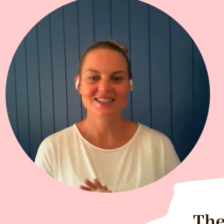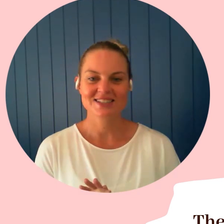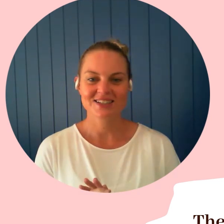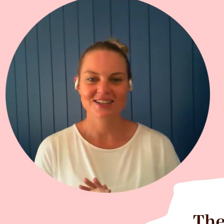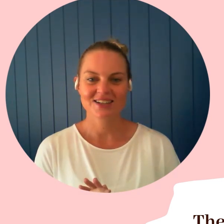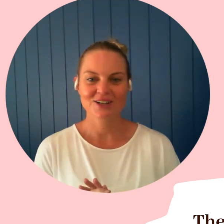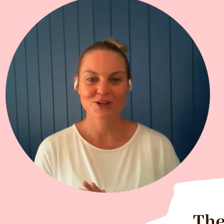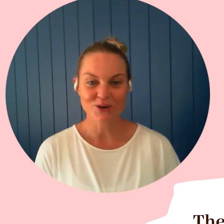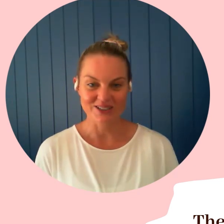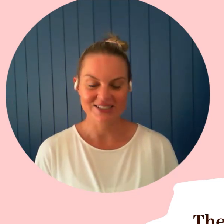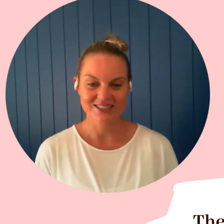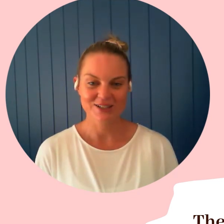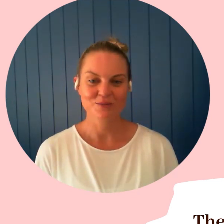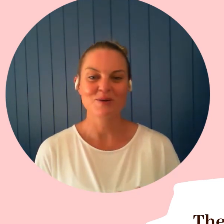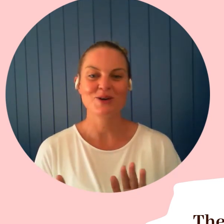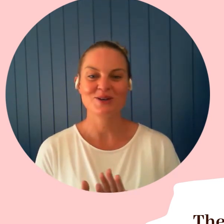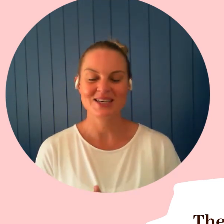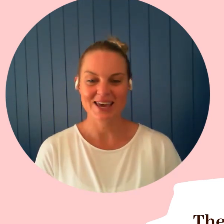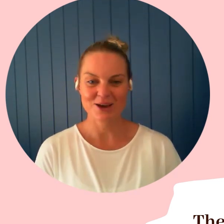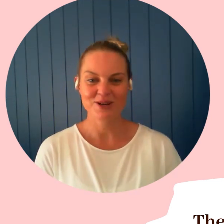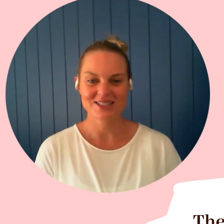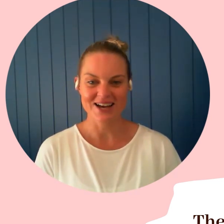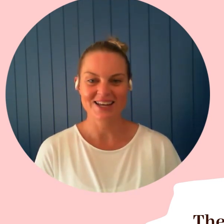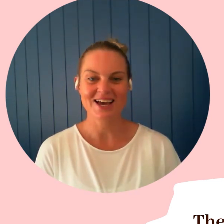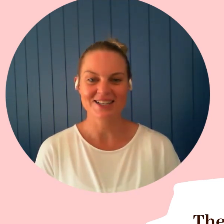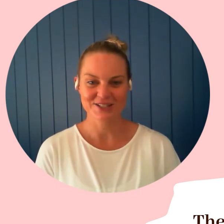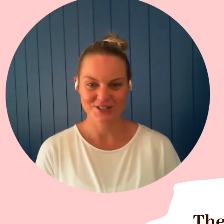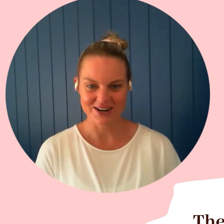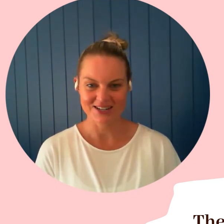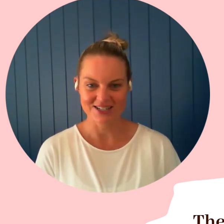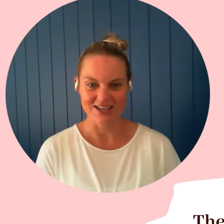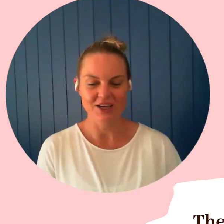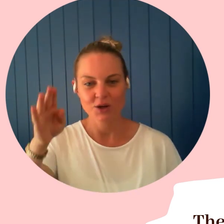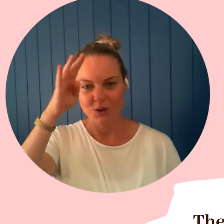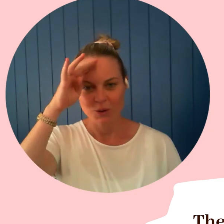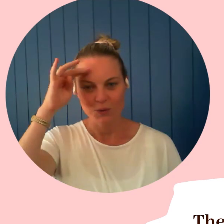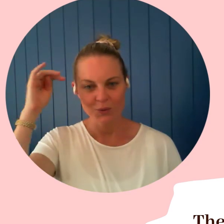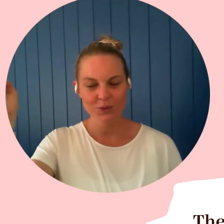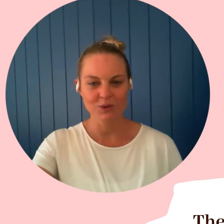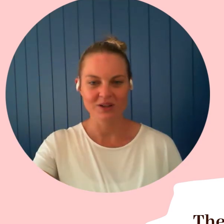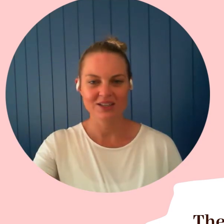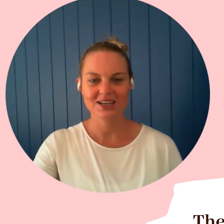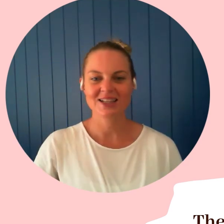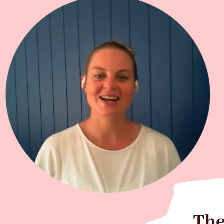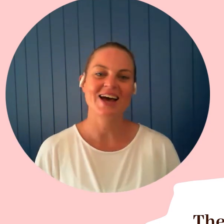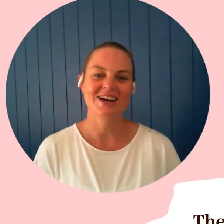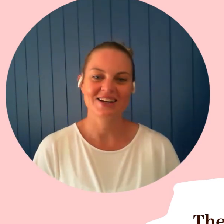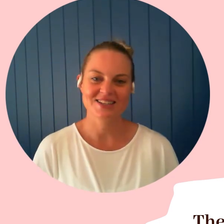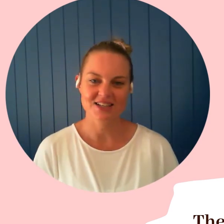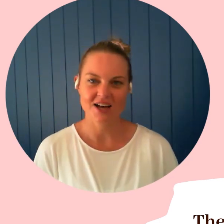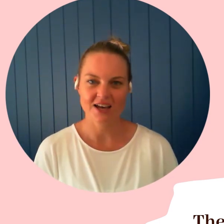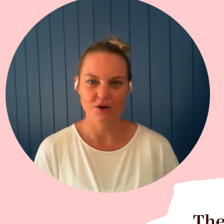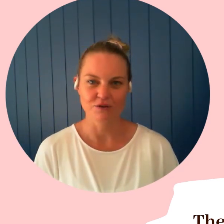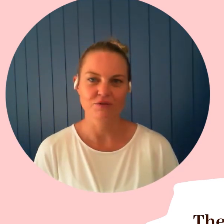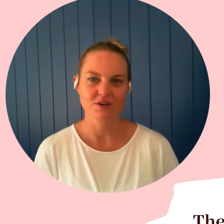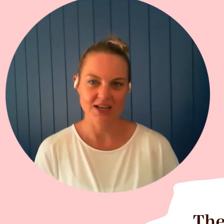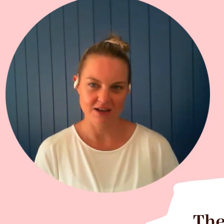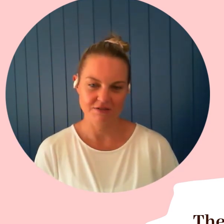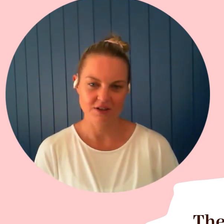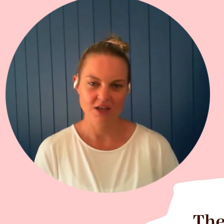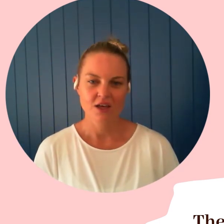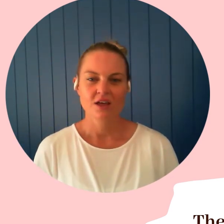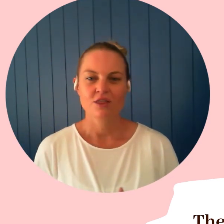It's not when we're using keyword signing as a strategy. Whew, you can let out a sigh of